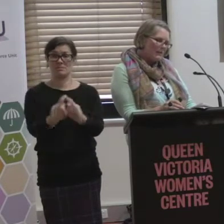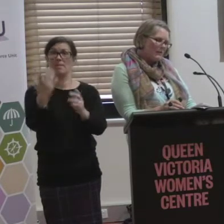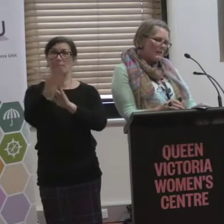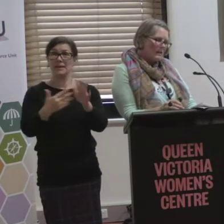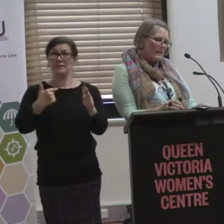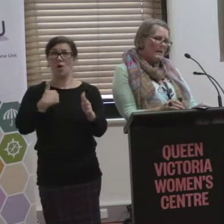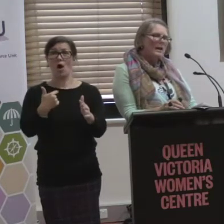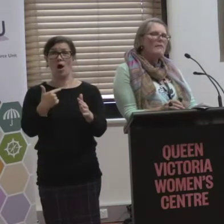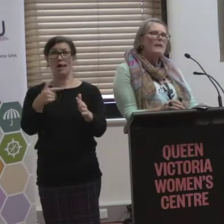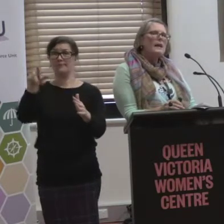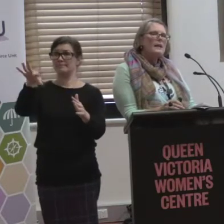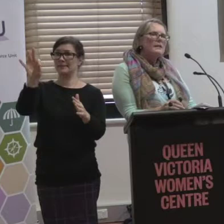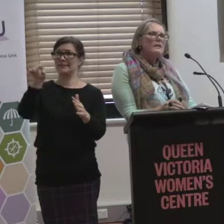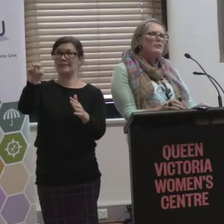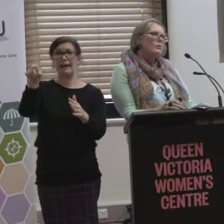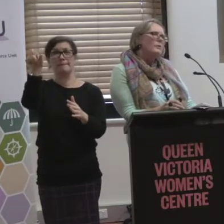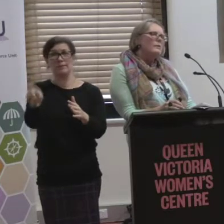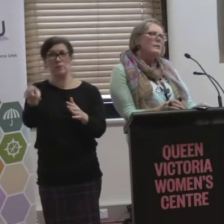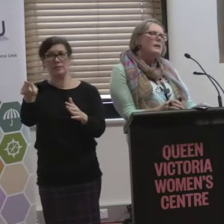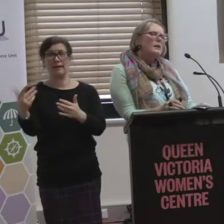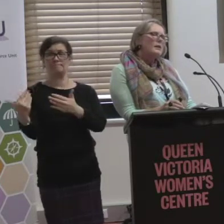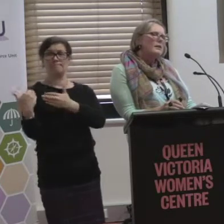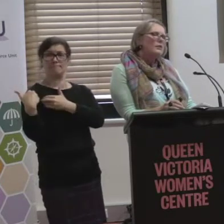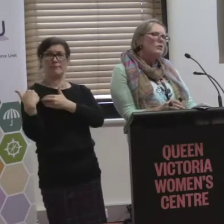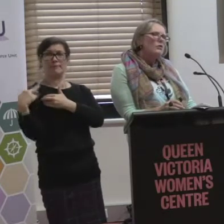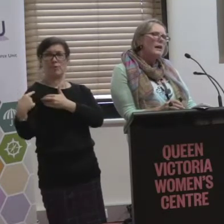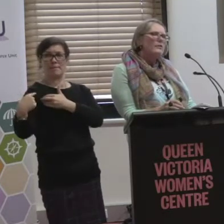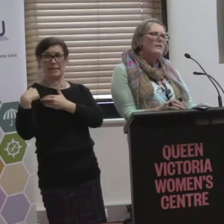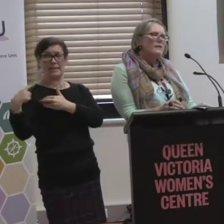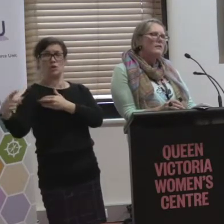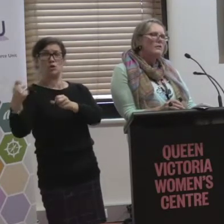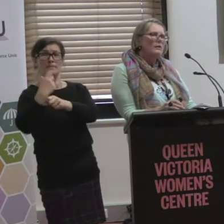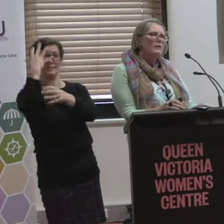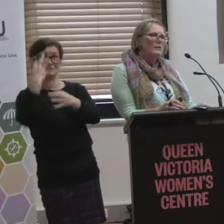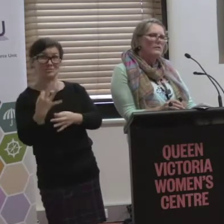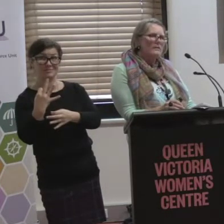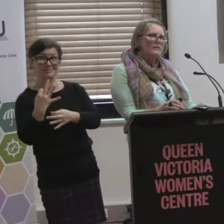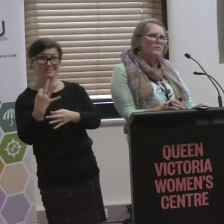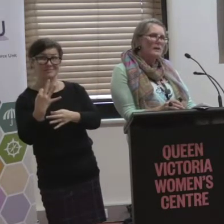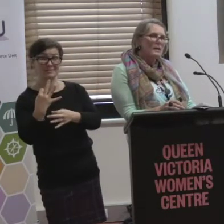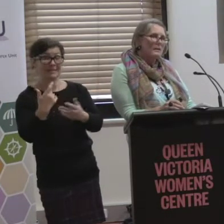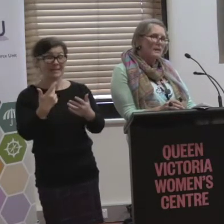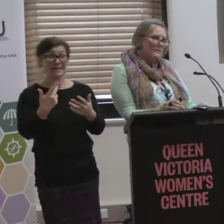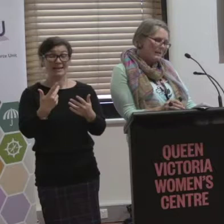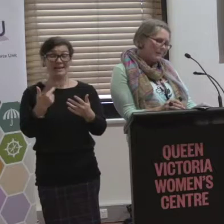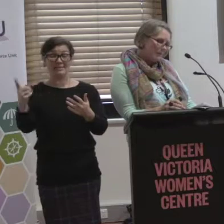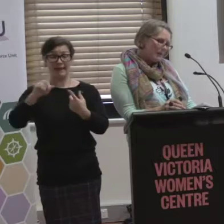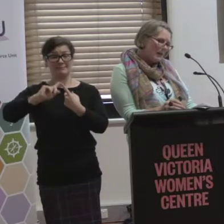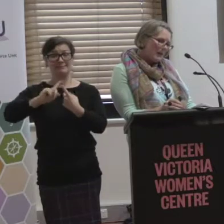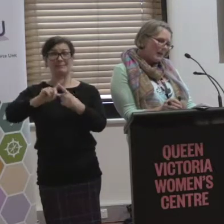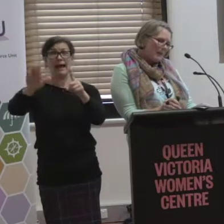make decisions on their behalf, and it endures, so it continues after that individual has lost decision-making